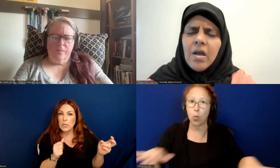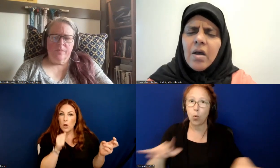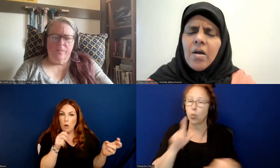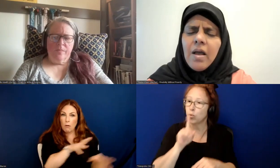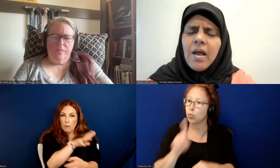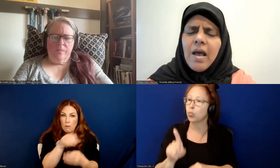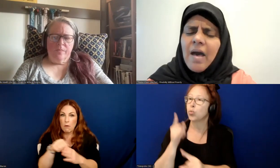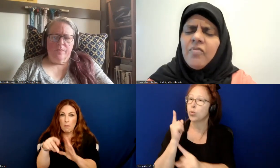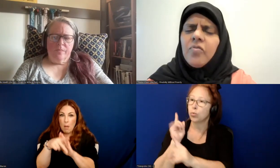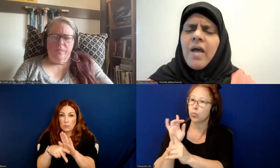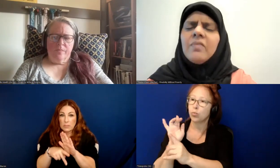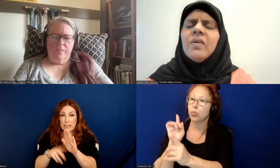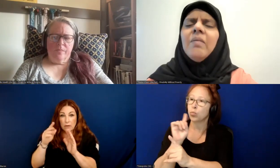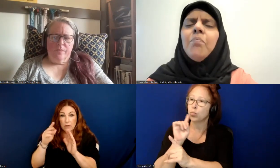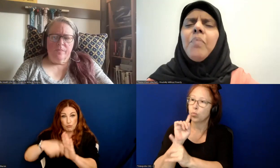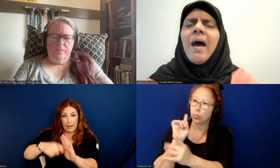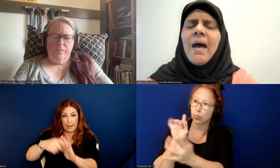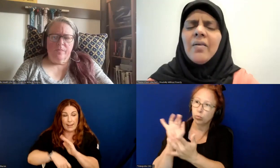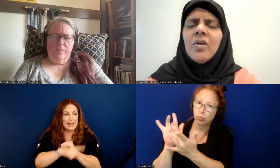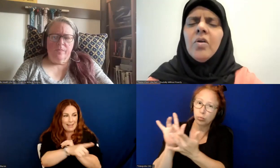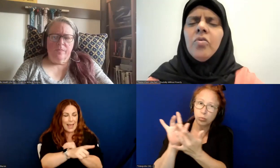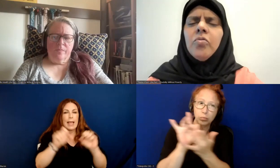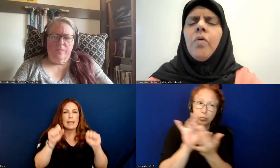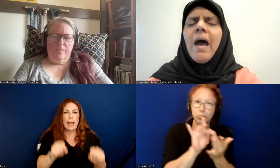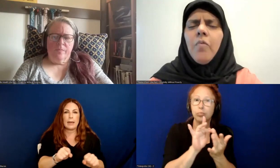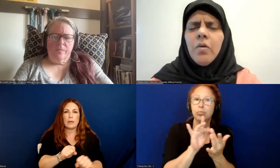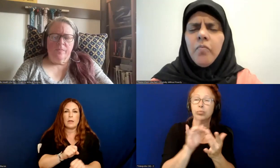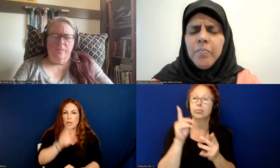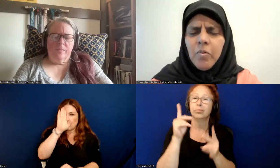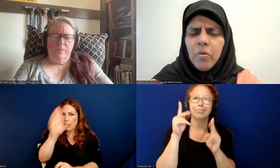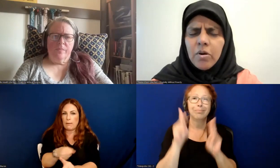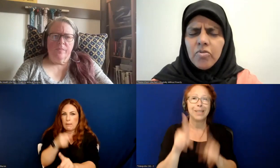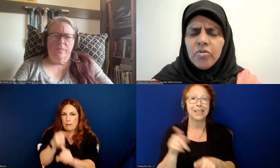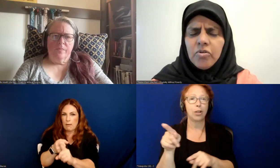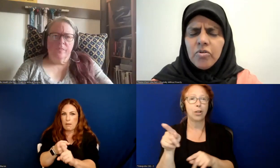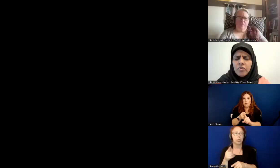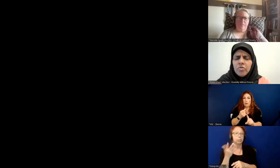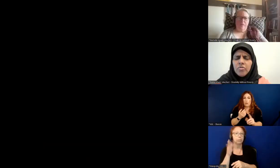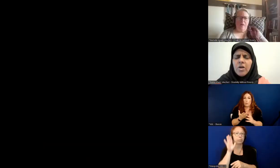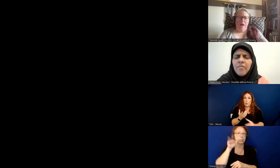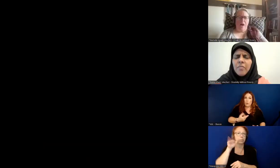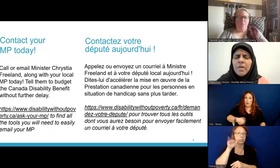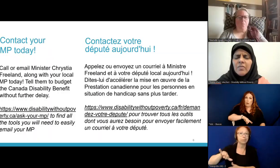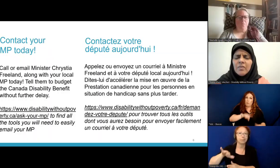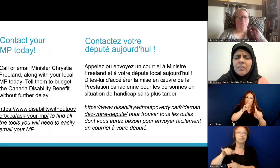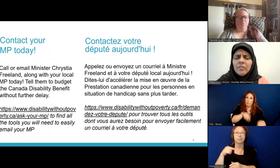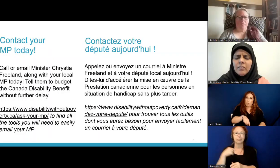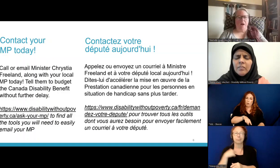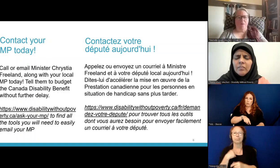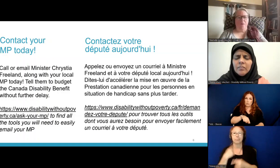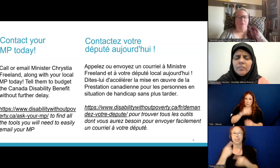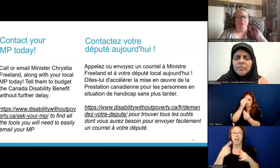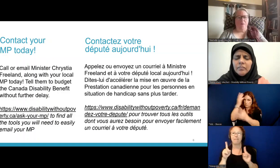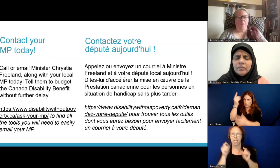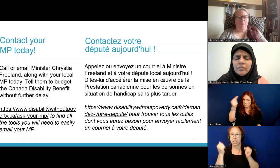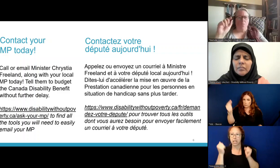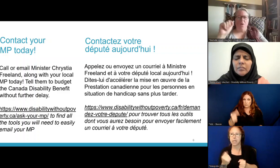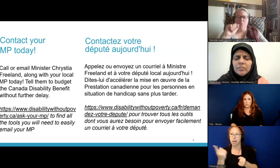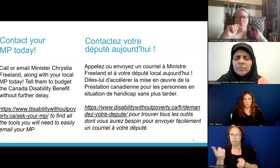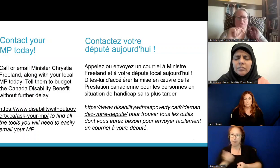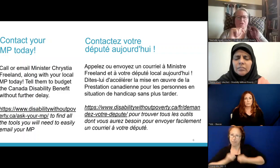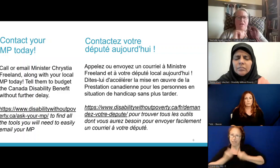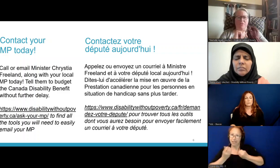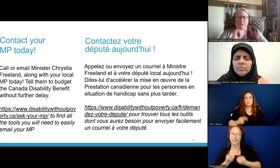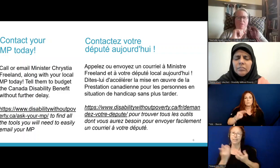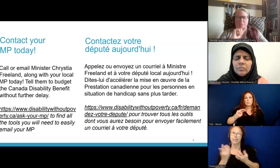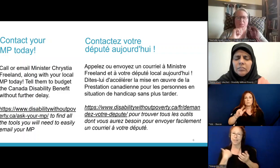making have direct impact through our report to government. And